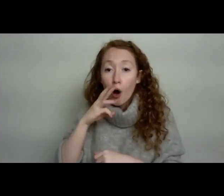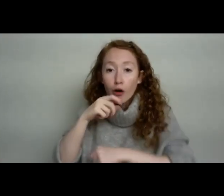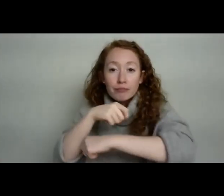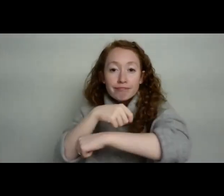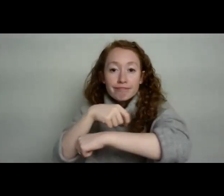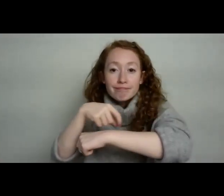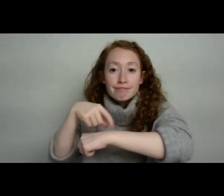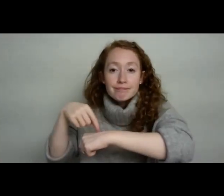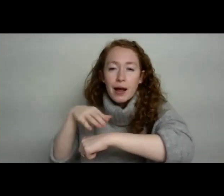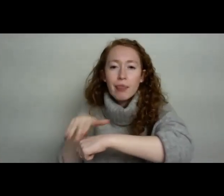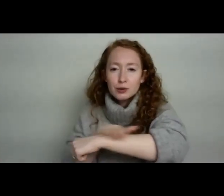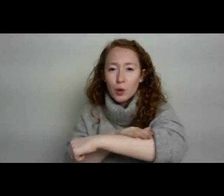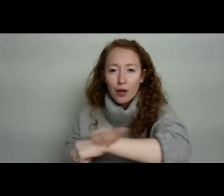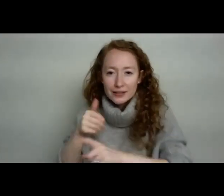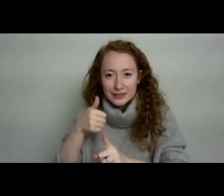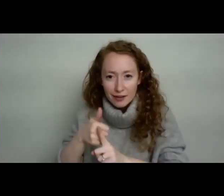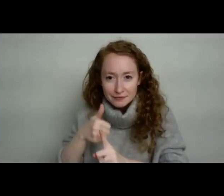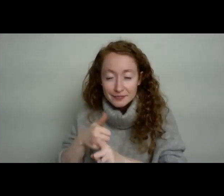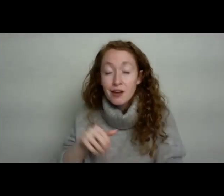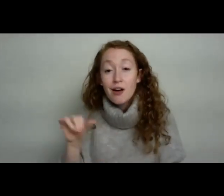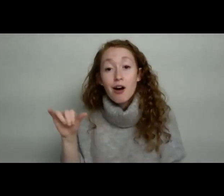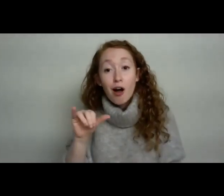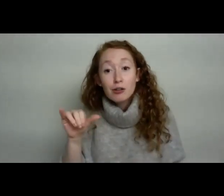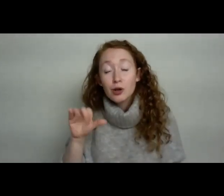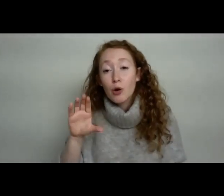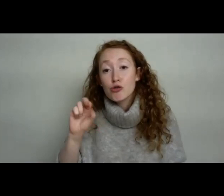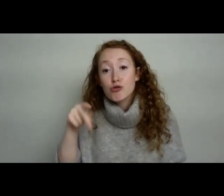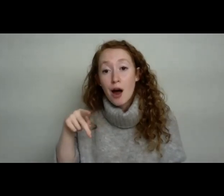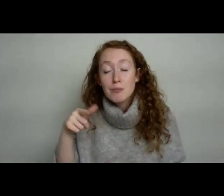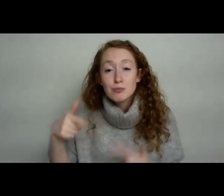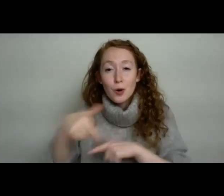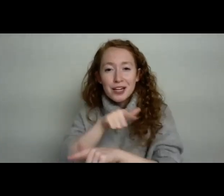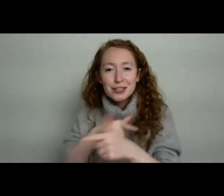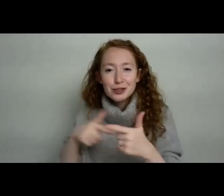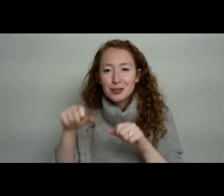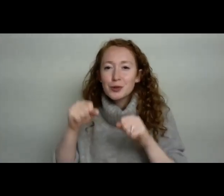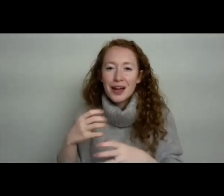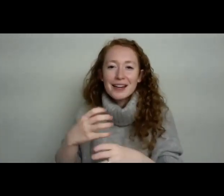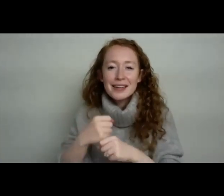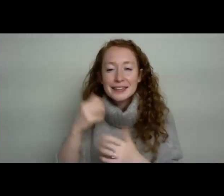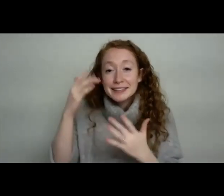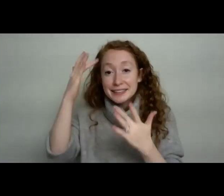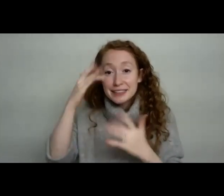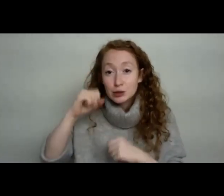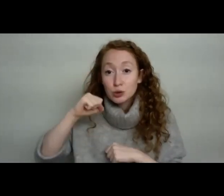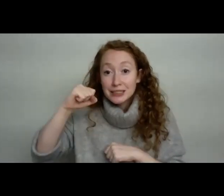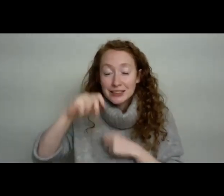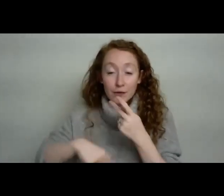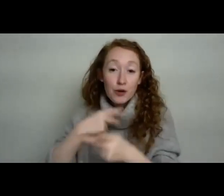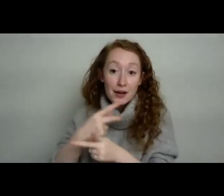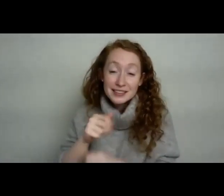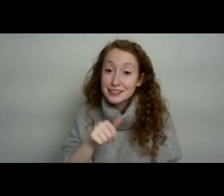And also you can get disease resistant varieties as well. And that is another great option.